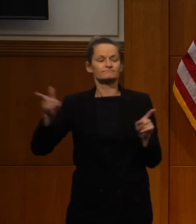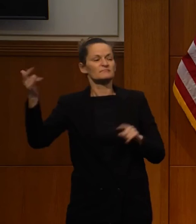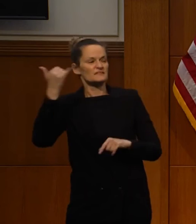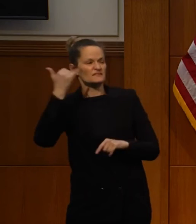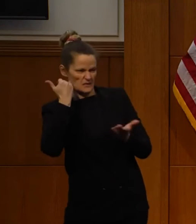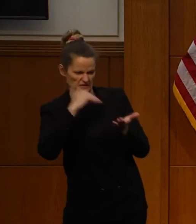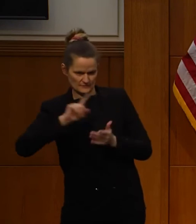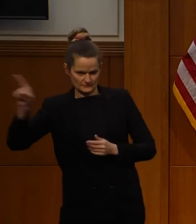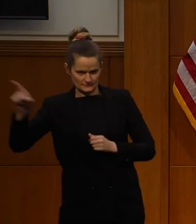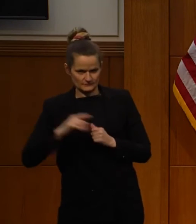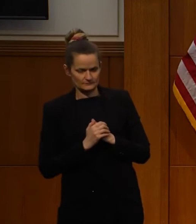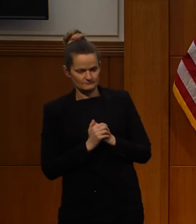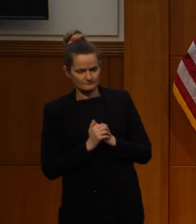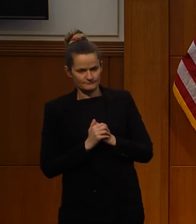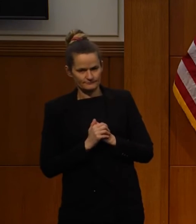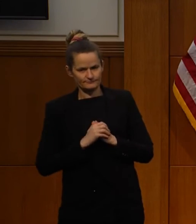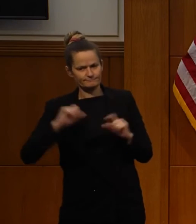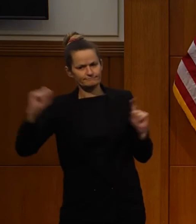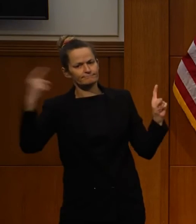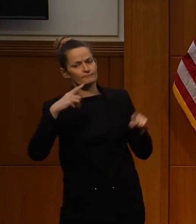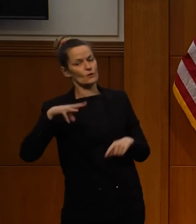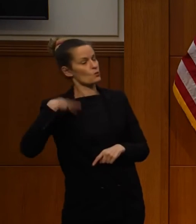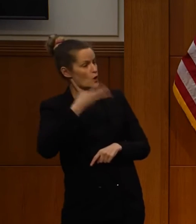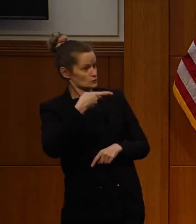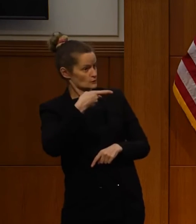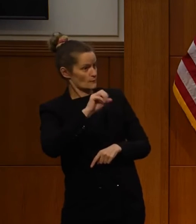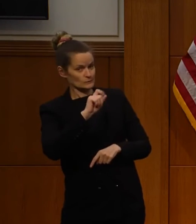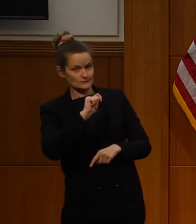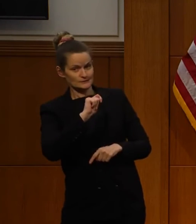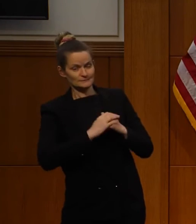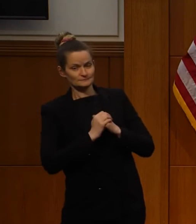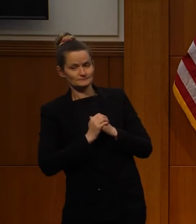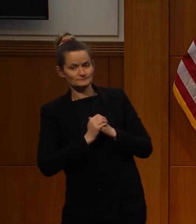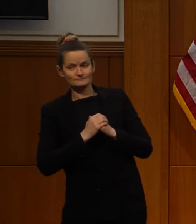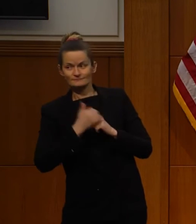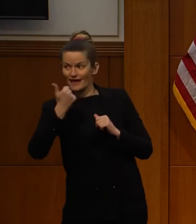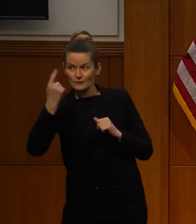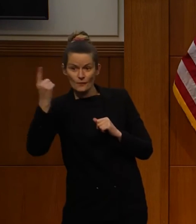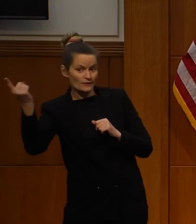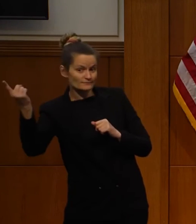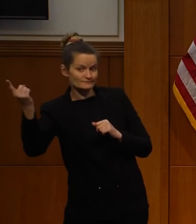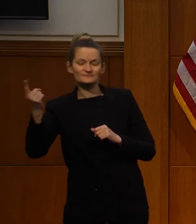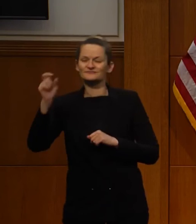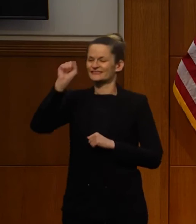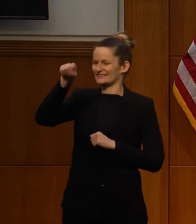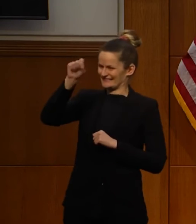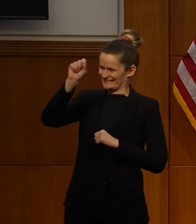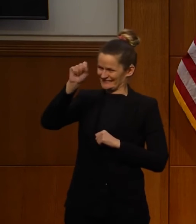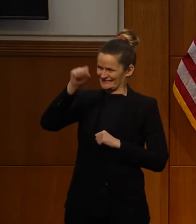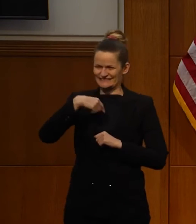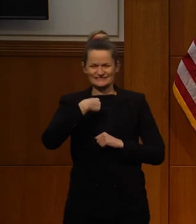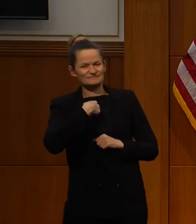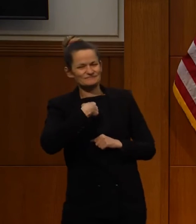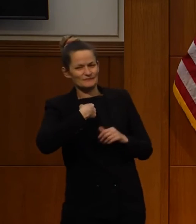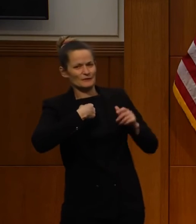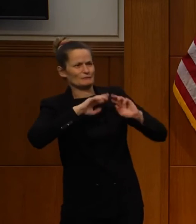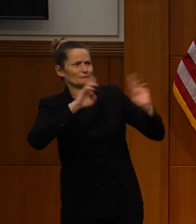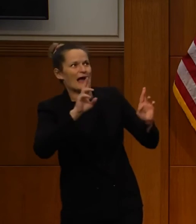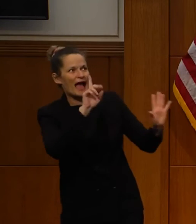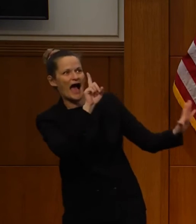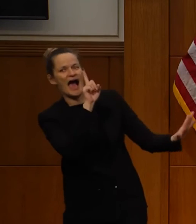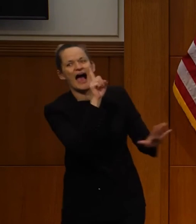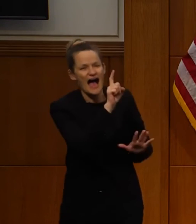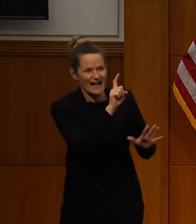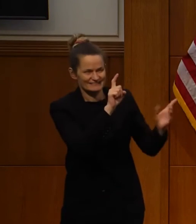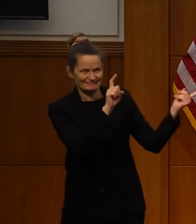Do we have anyone from the Washington Post on the call? Yeah, this is me. I was just going to chime in with a question as